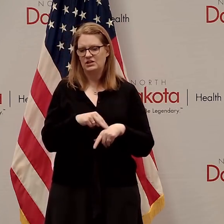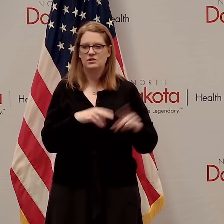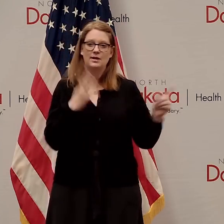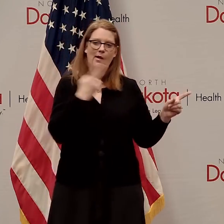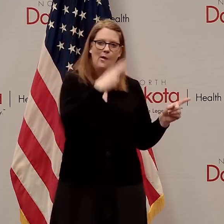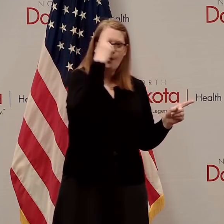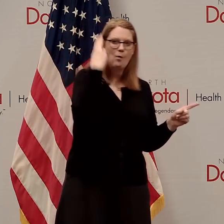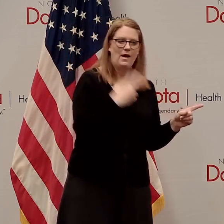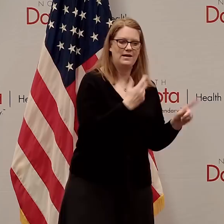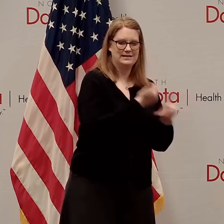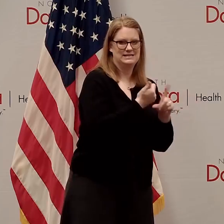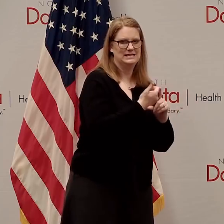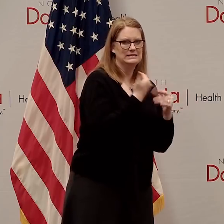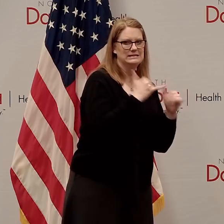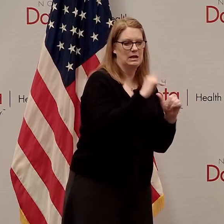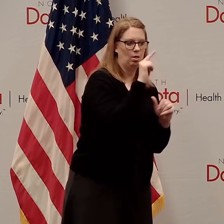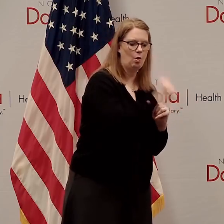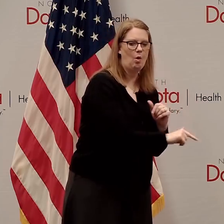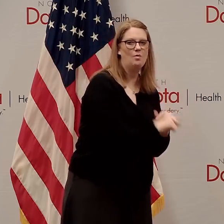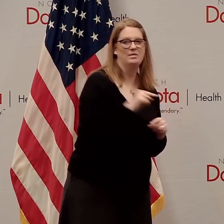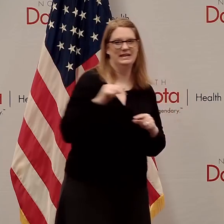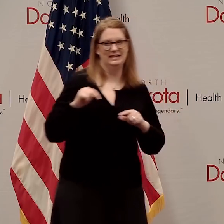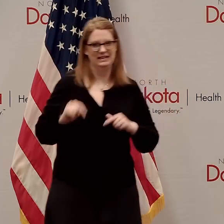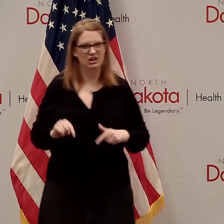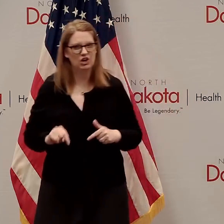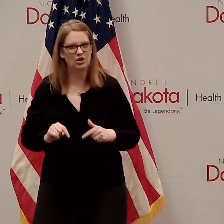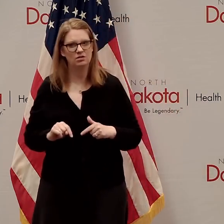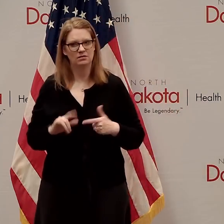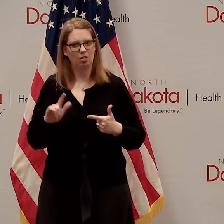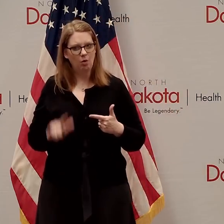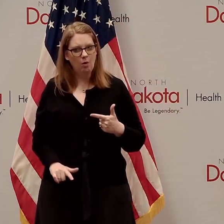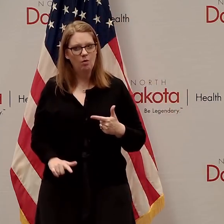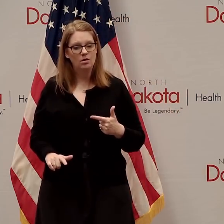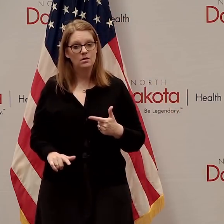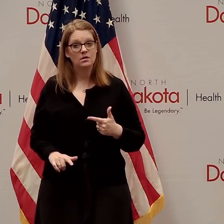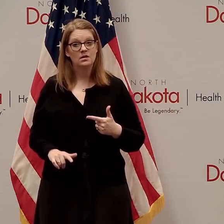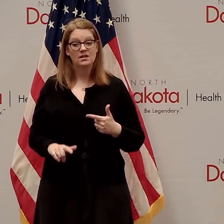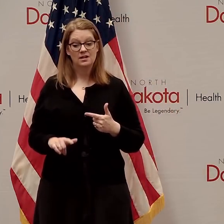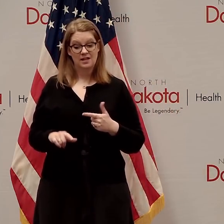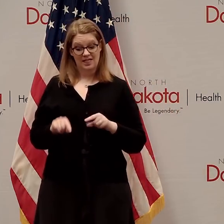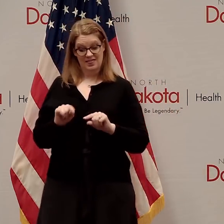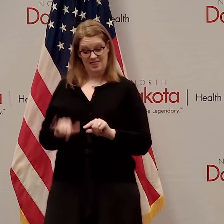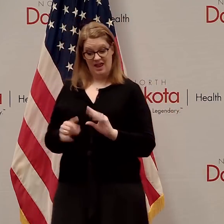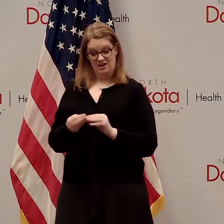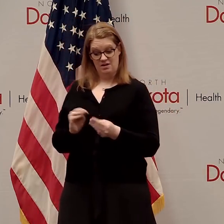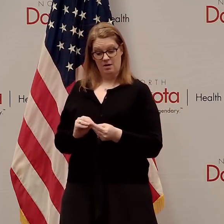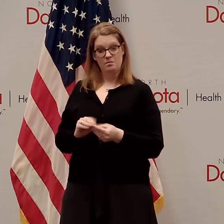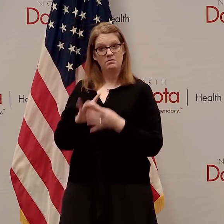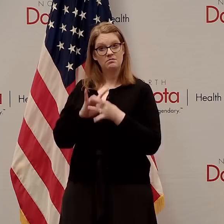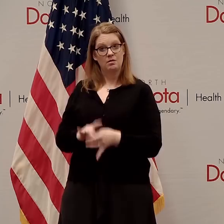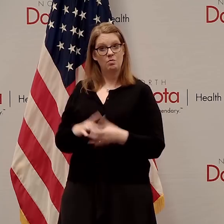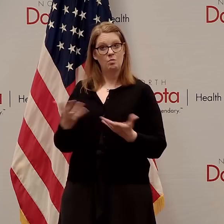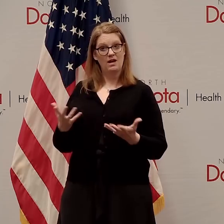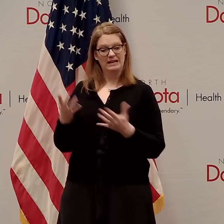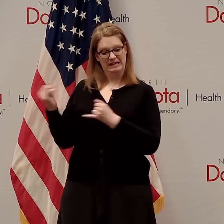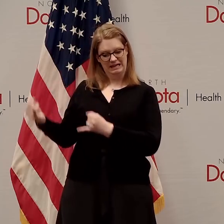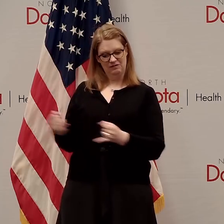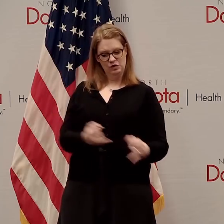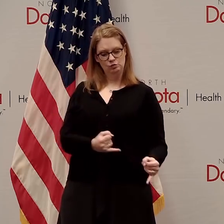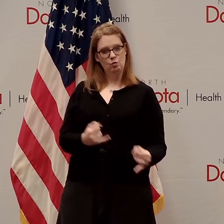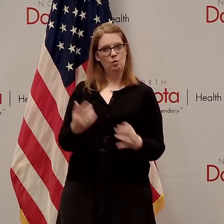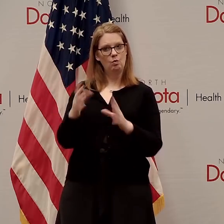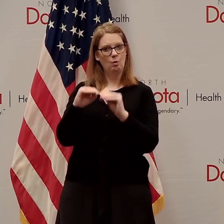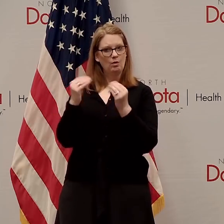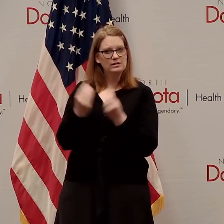That is, again, that success depends as much on what individuals and organizations, whether you're an employer